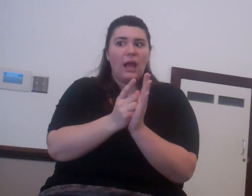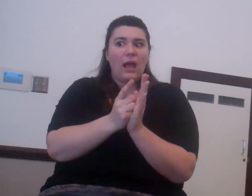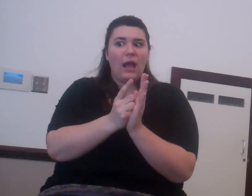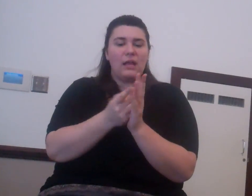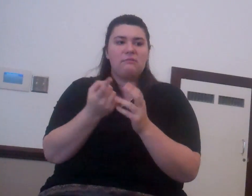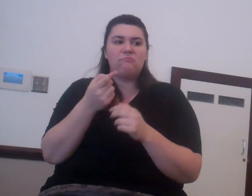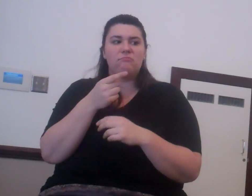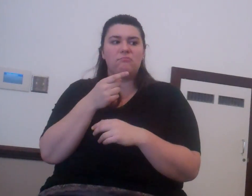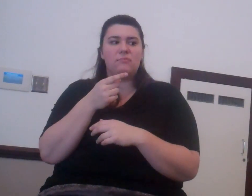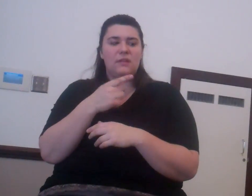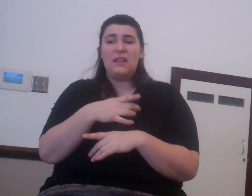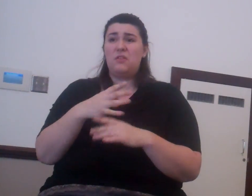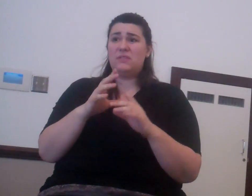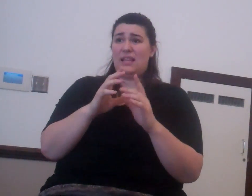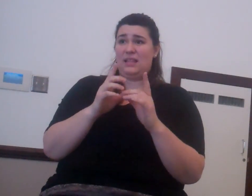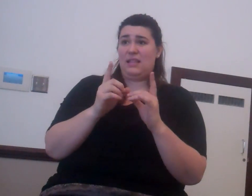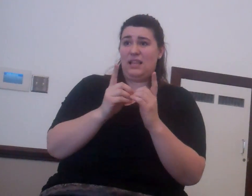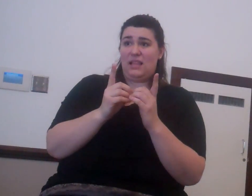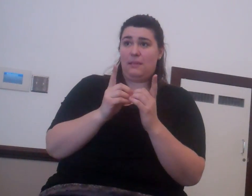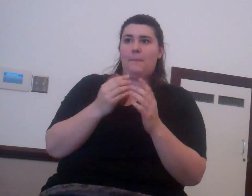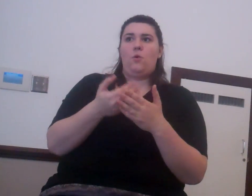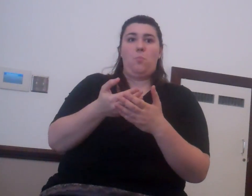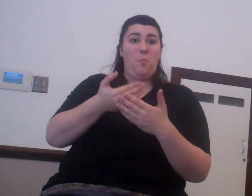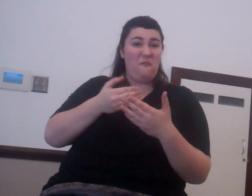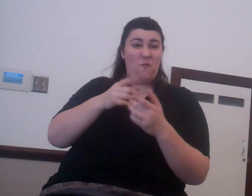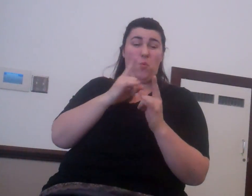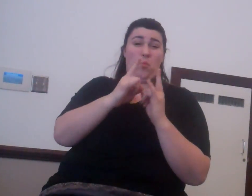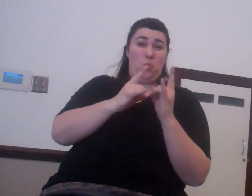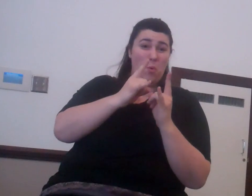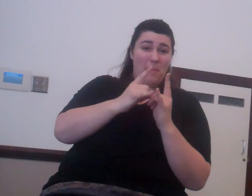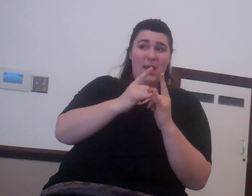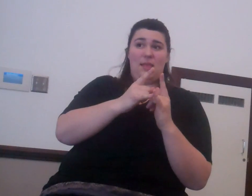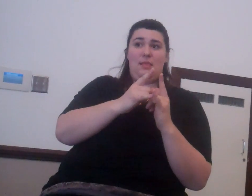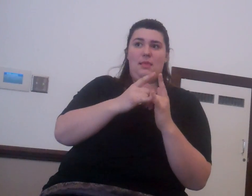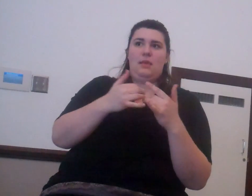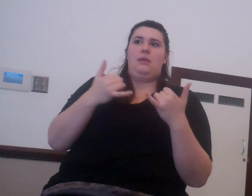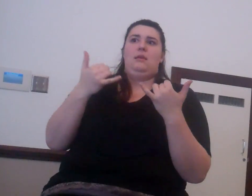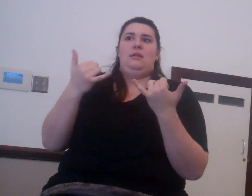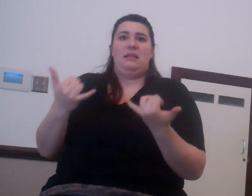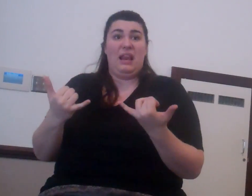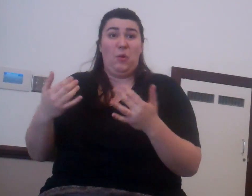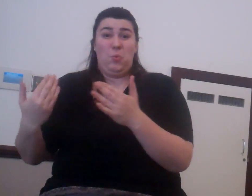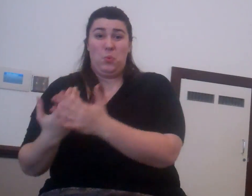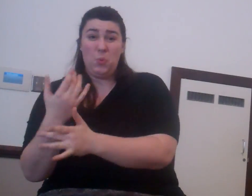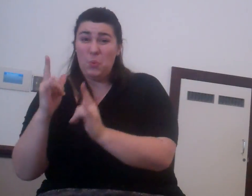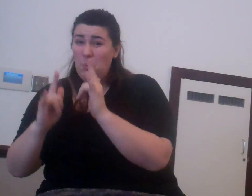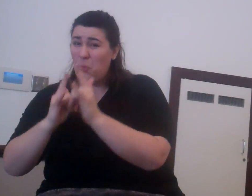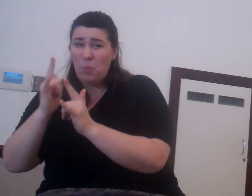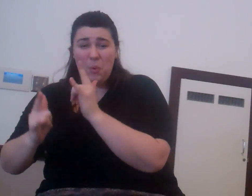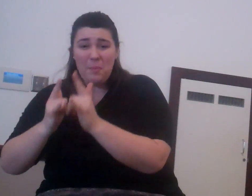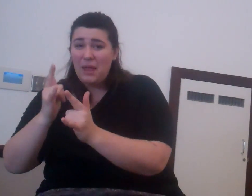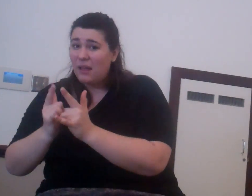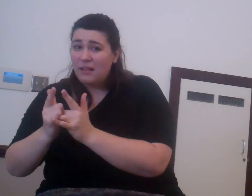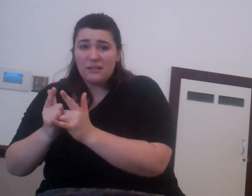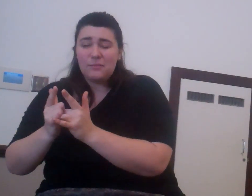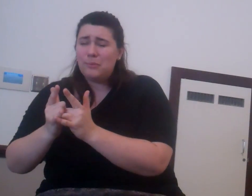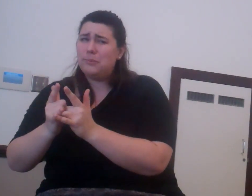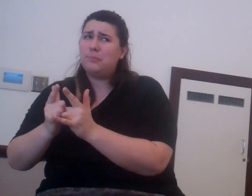both those romances happen At work? So, yeah, so like the divorce, everything, the